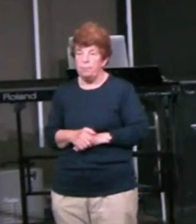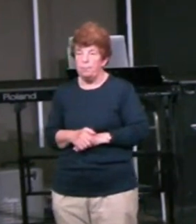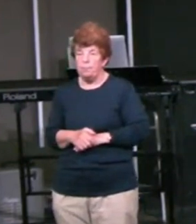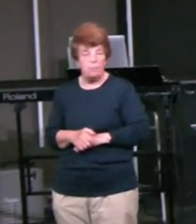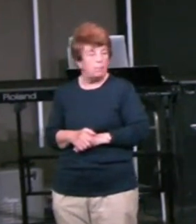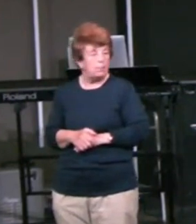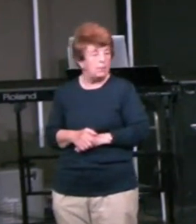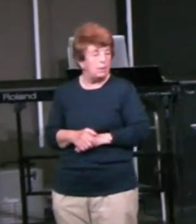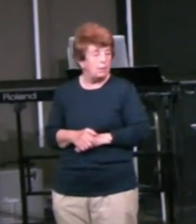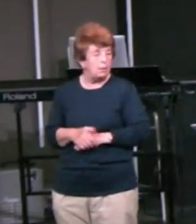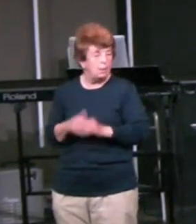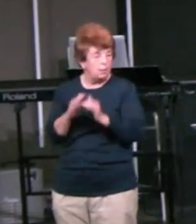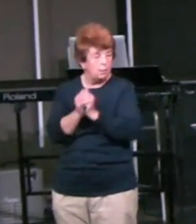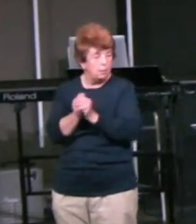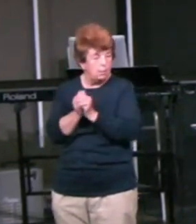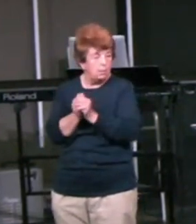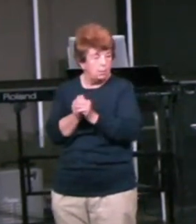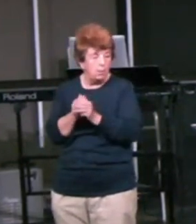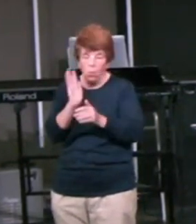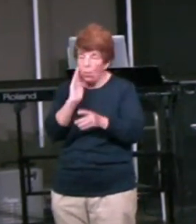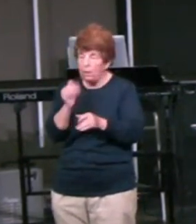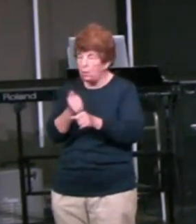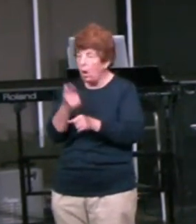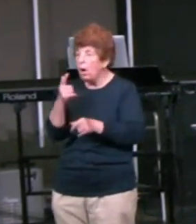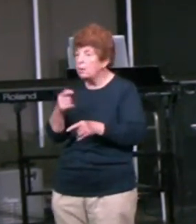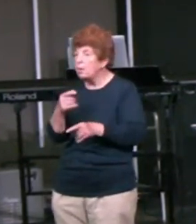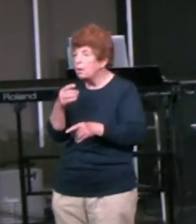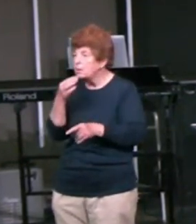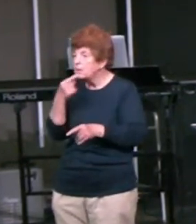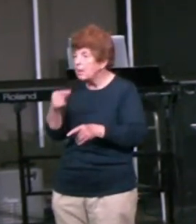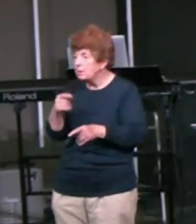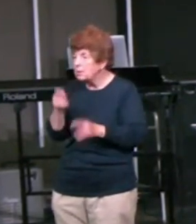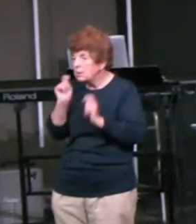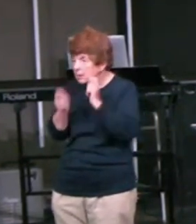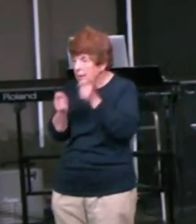Now friends, when God says put me to the test,